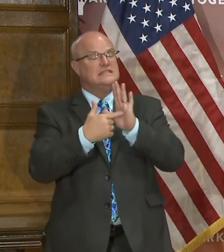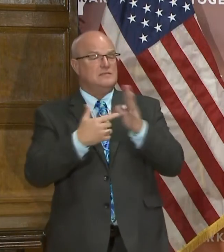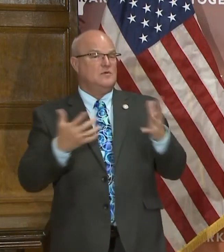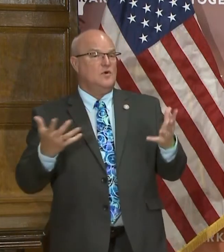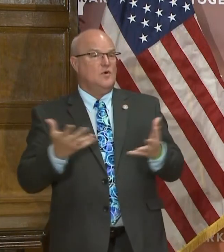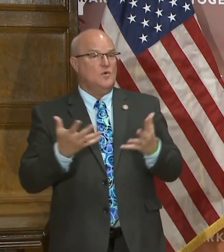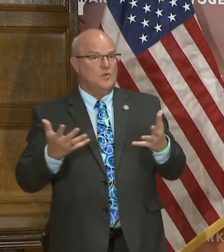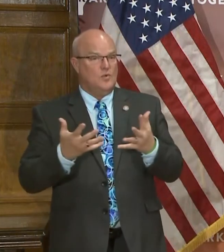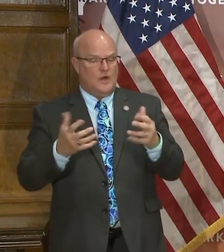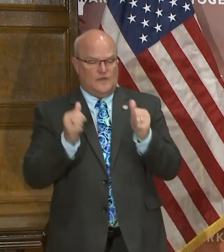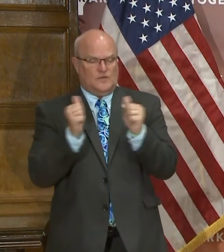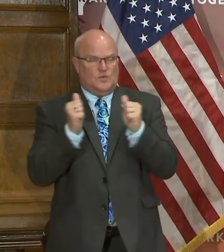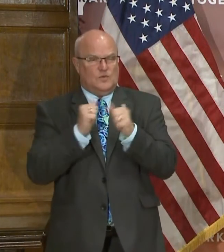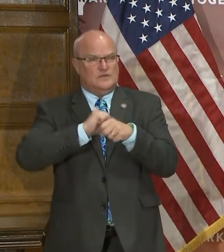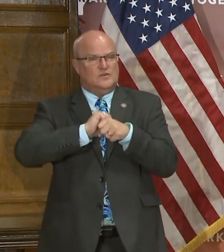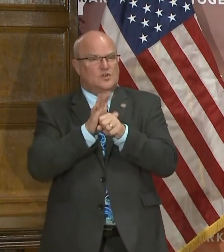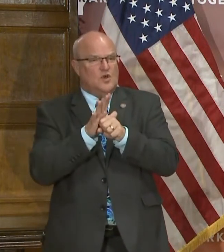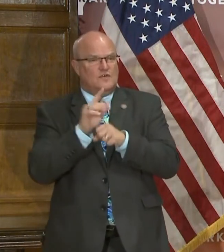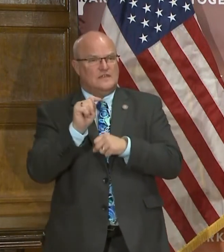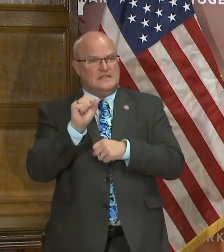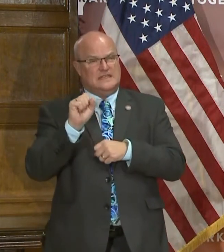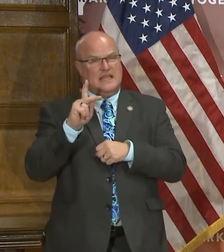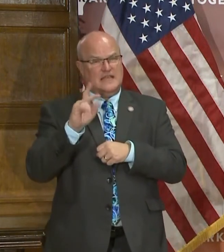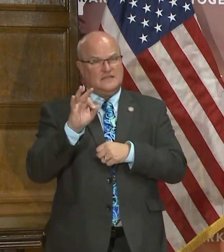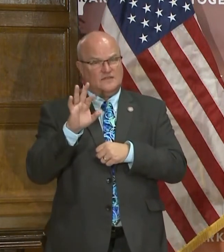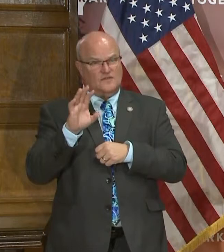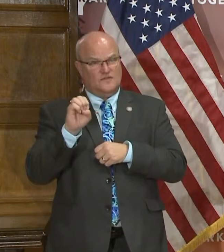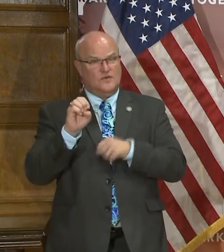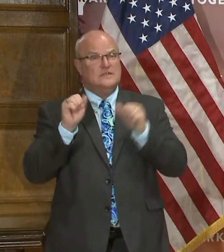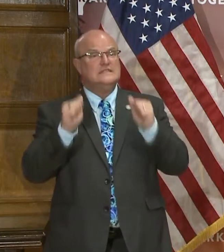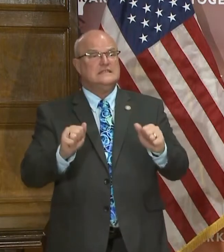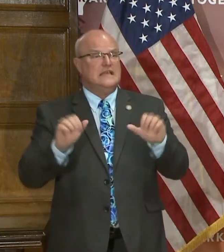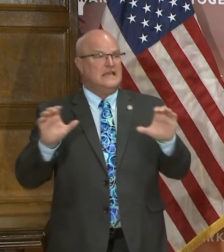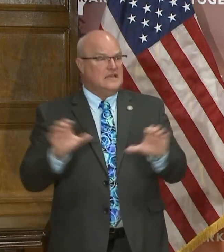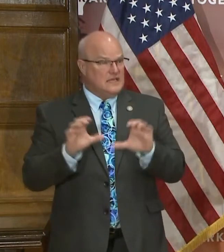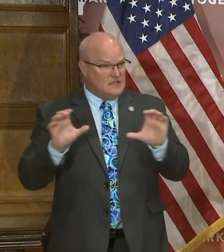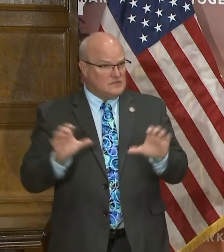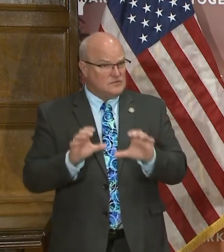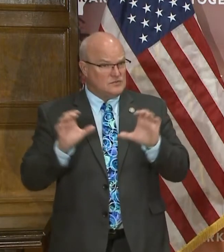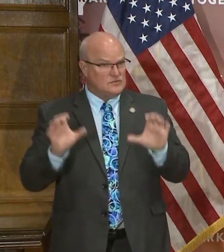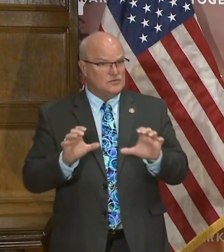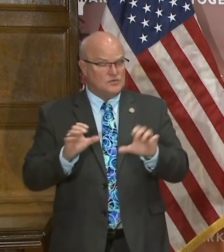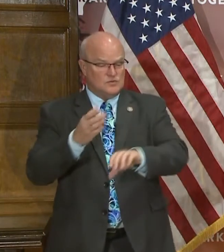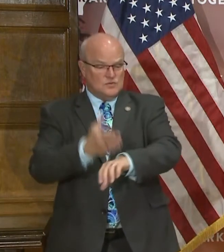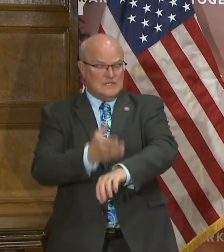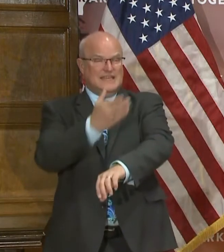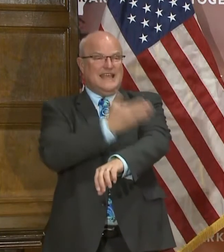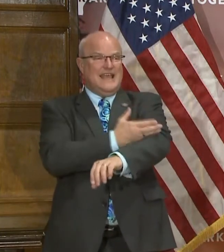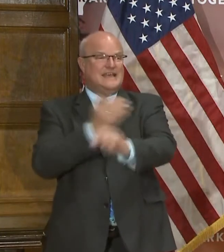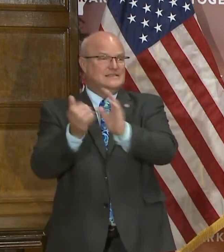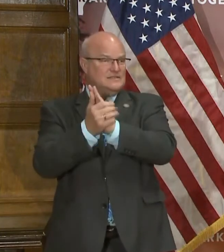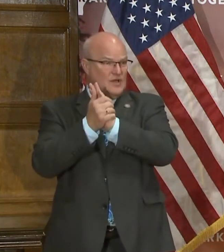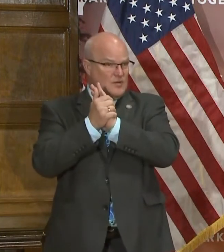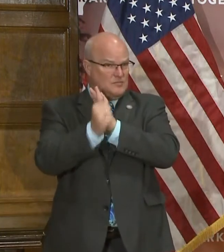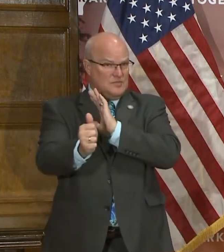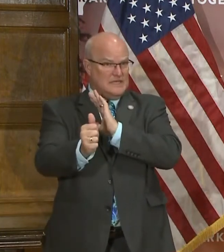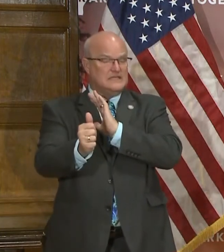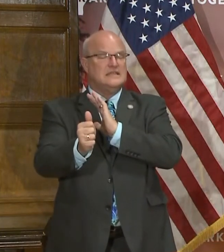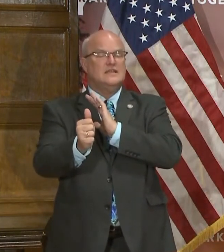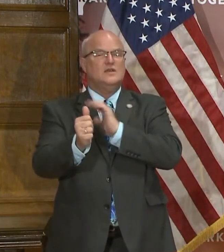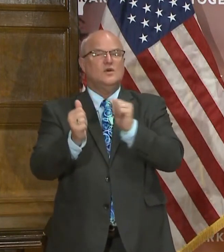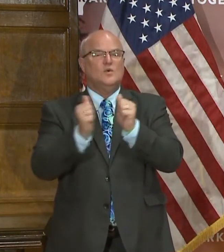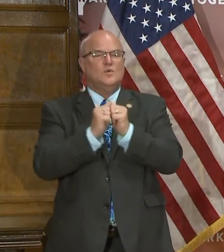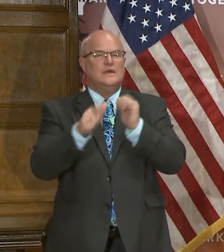what the Winter COVID-19 Task Force can do to enhance our ability under